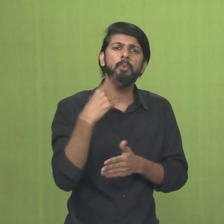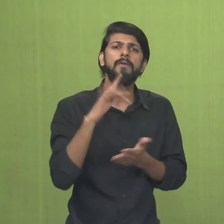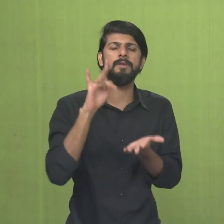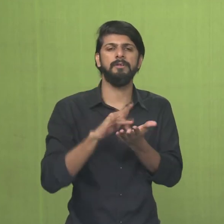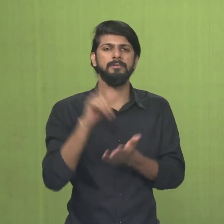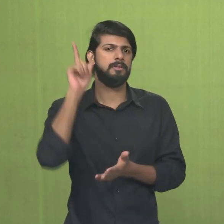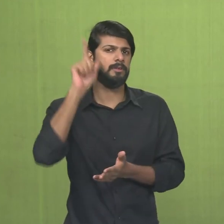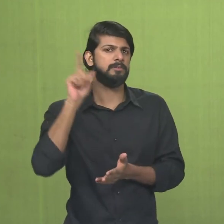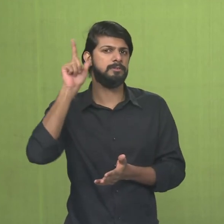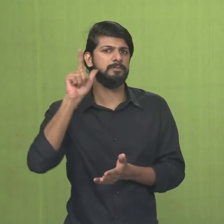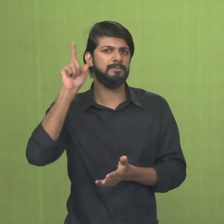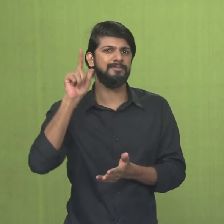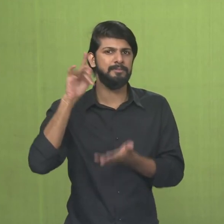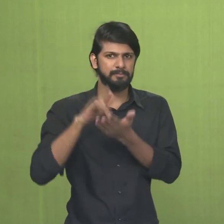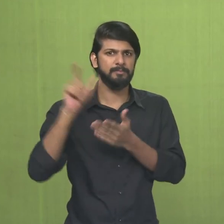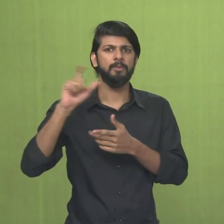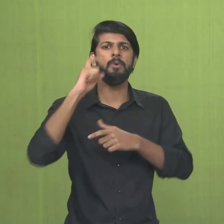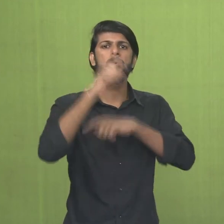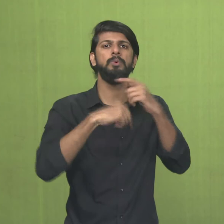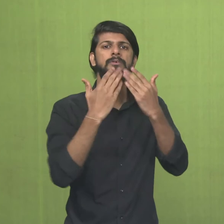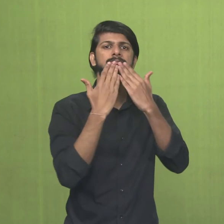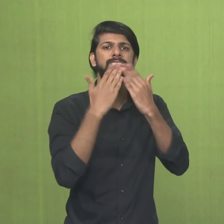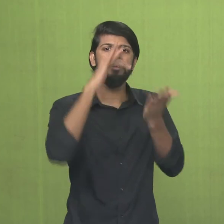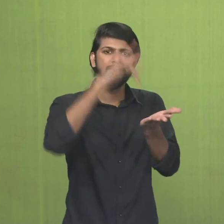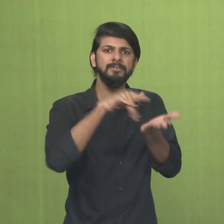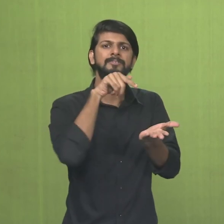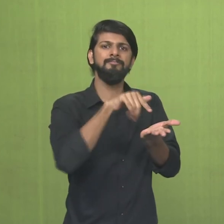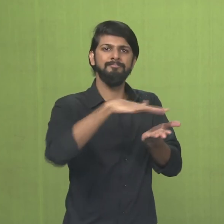The style is the Lucknow Company School.